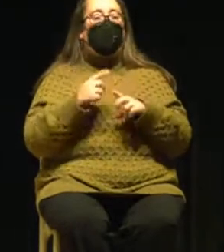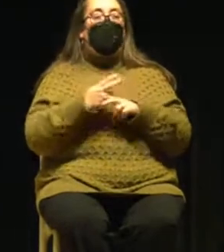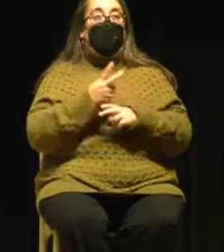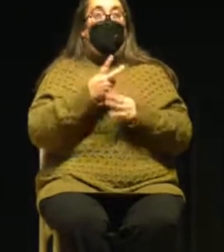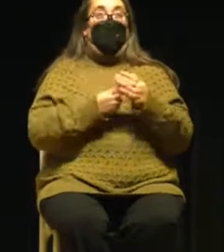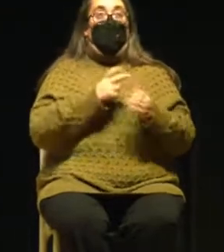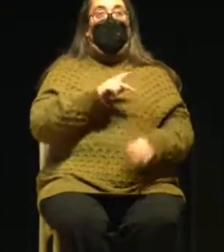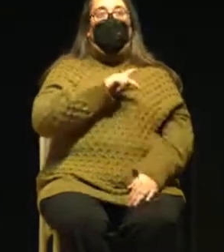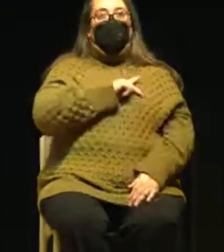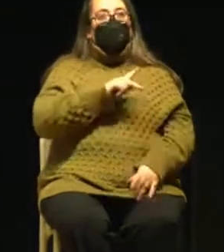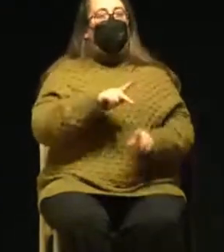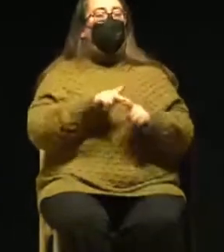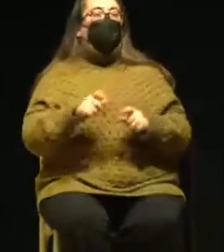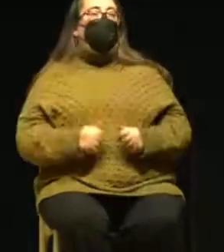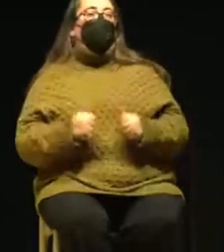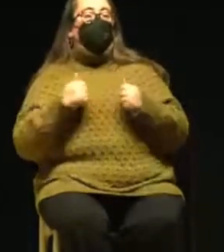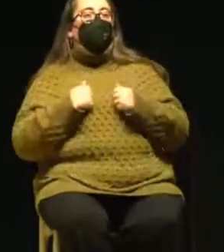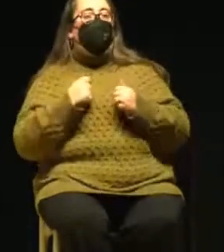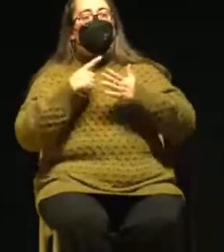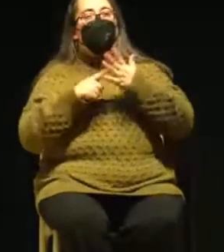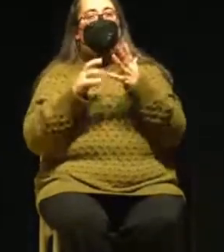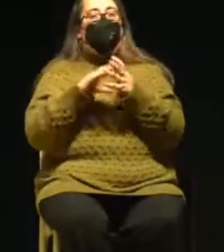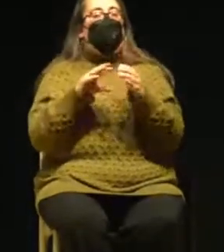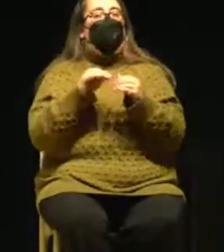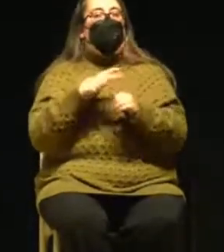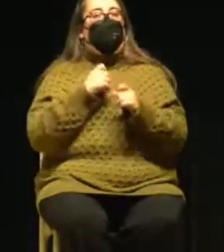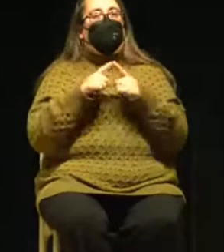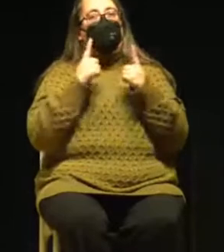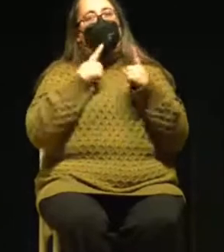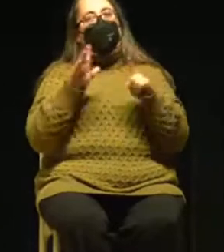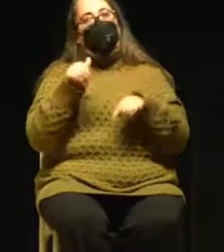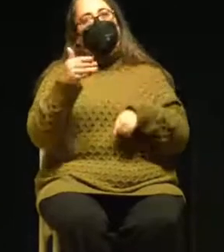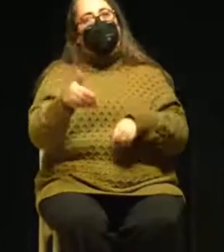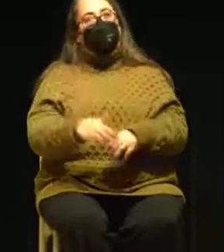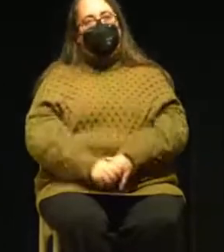your personal and your professional life, what story would you like to tell next?